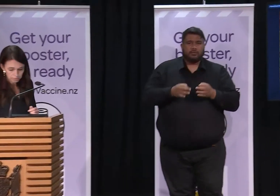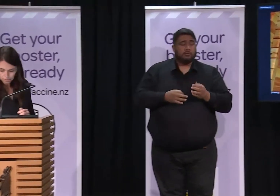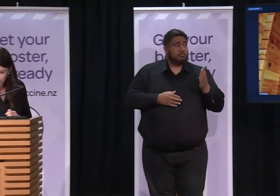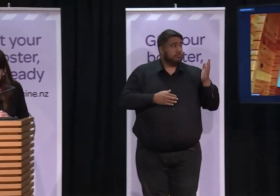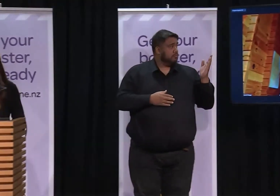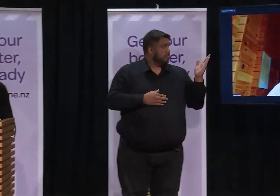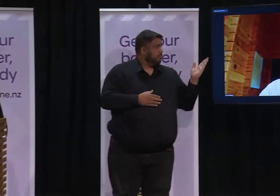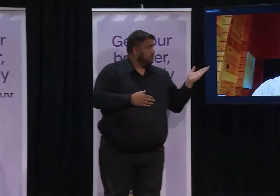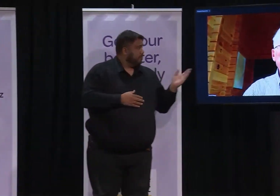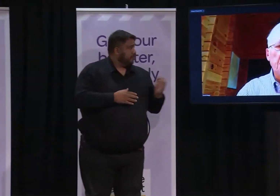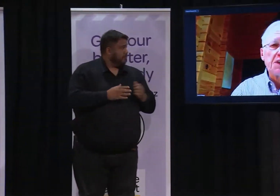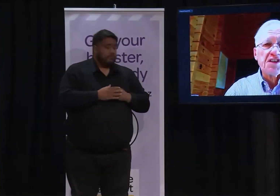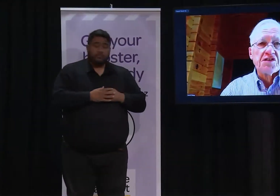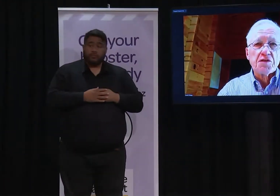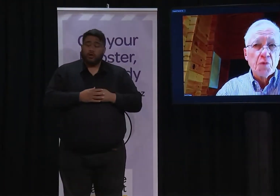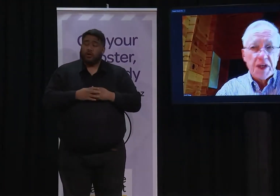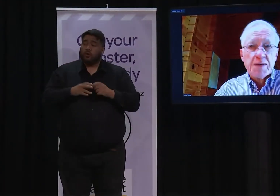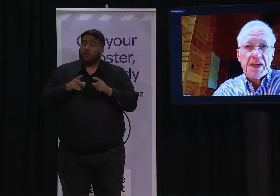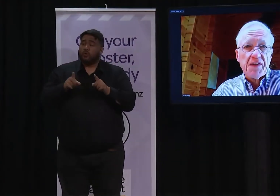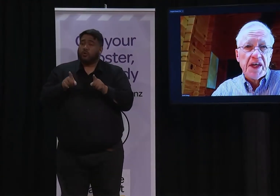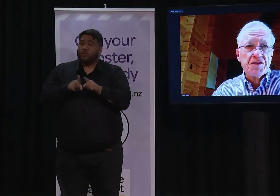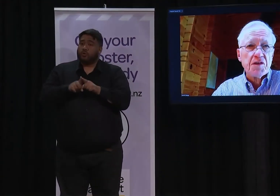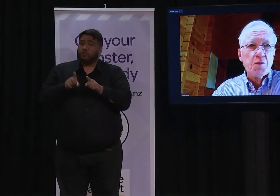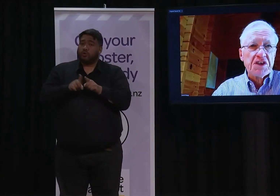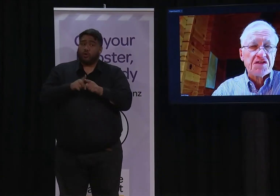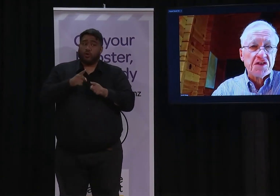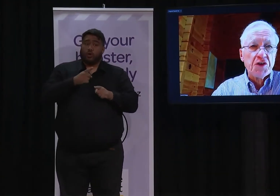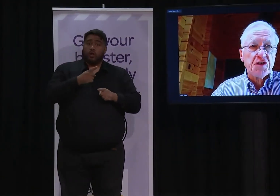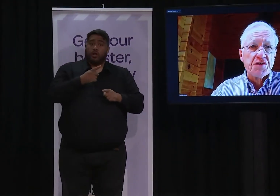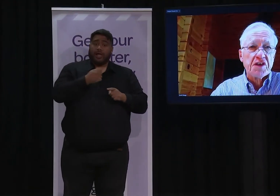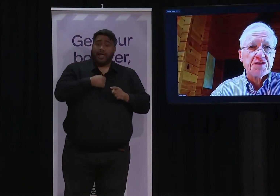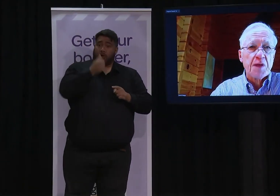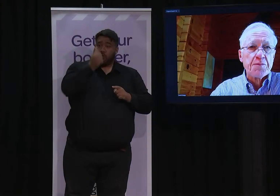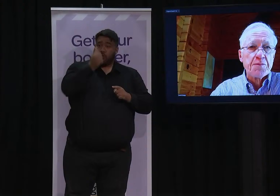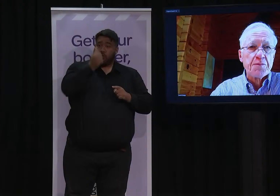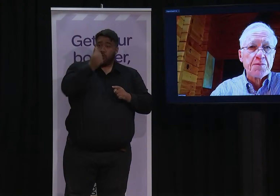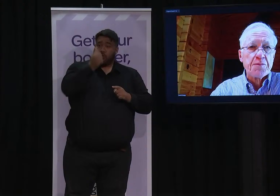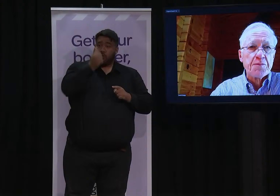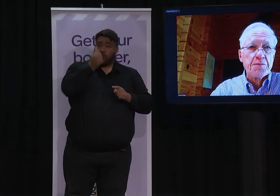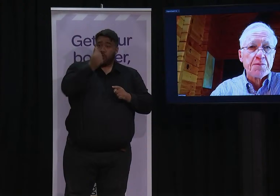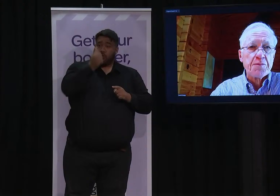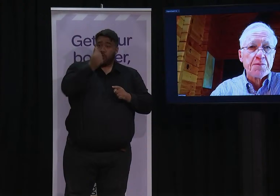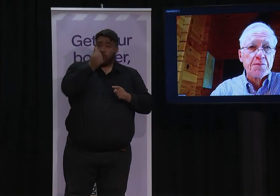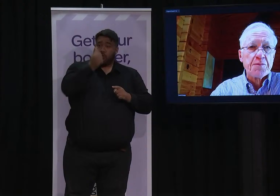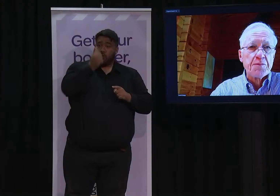Yeah, thank you. And Prime Minister, we didn't recommend that. We just noted that it's something that